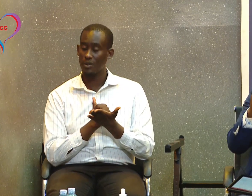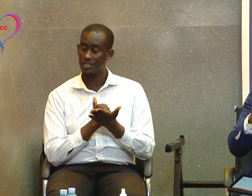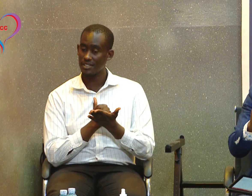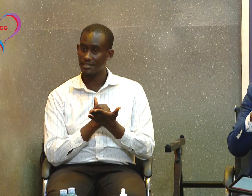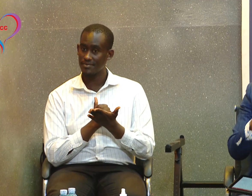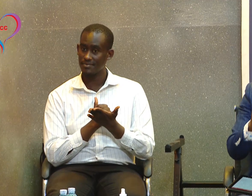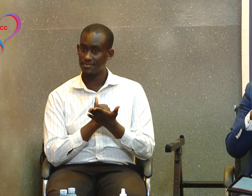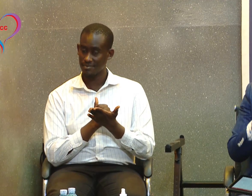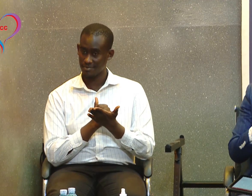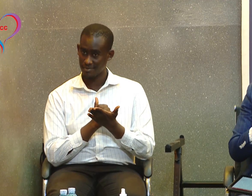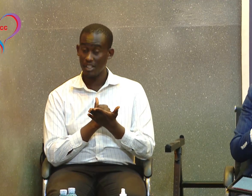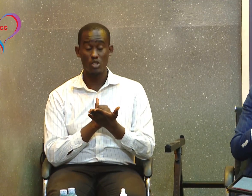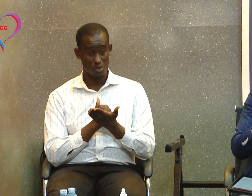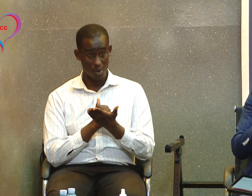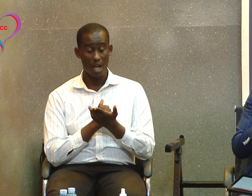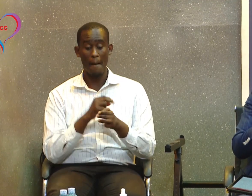because whenever you who is seated